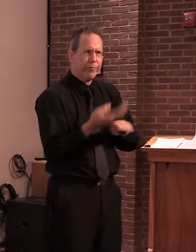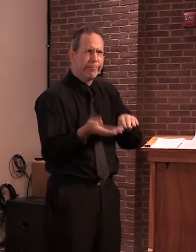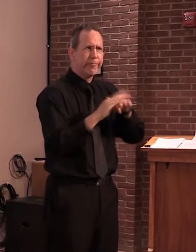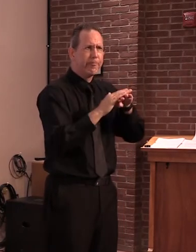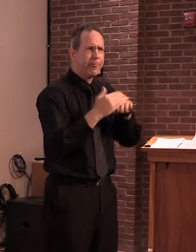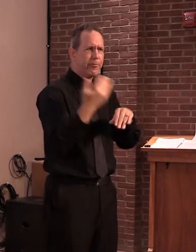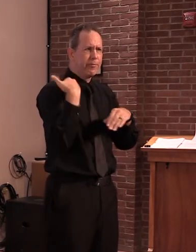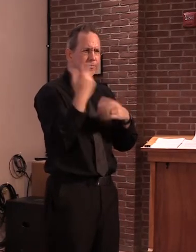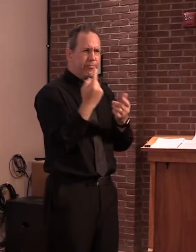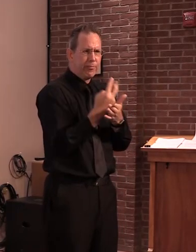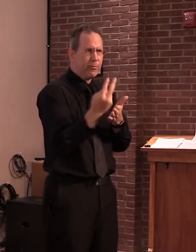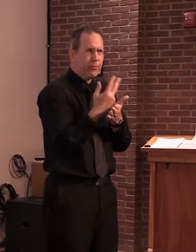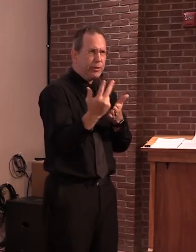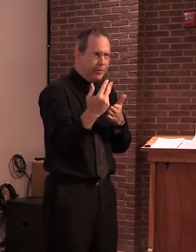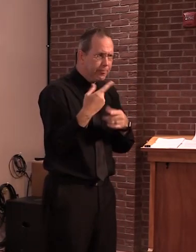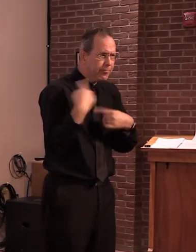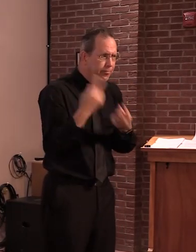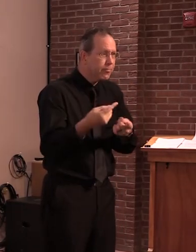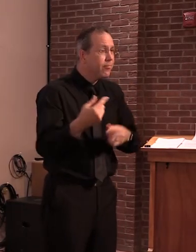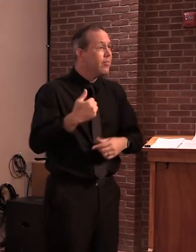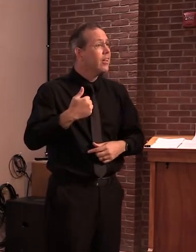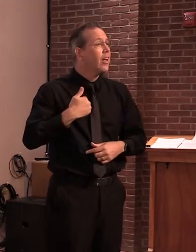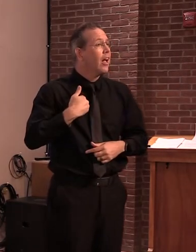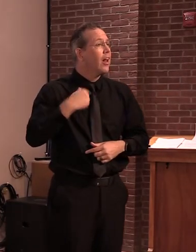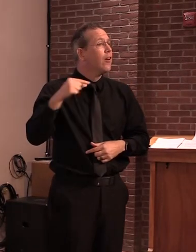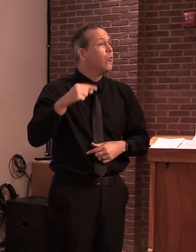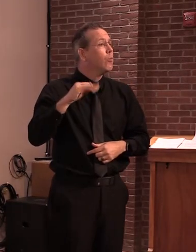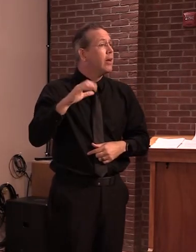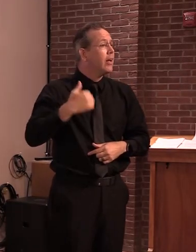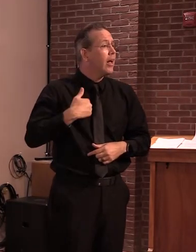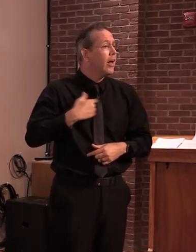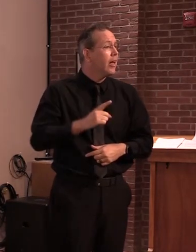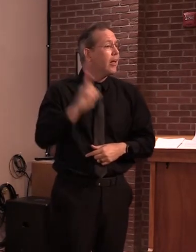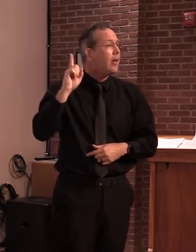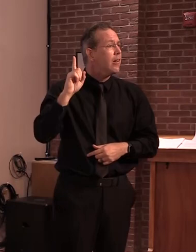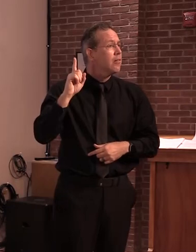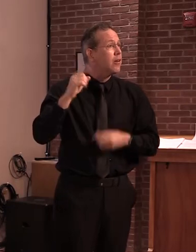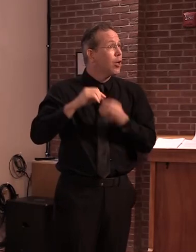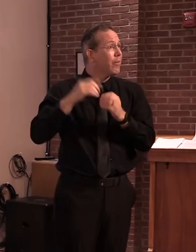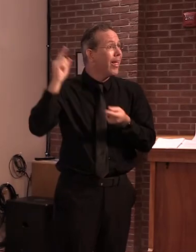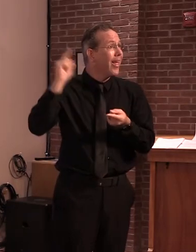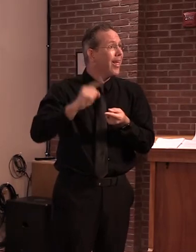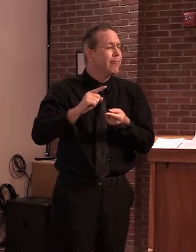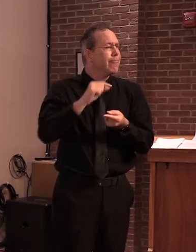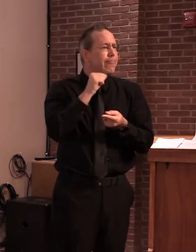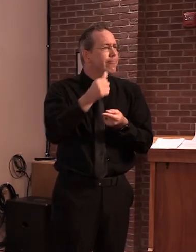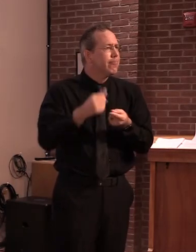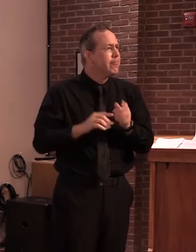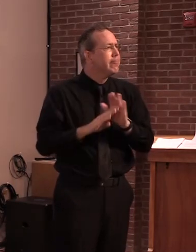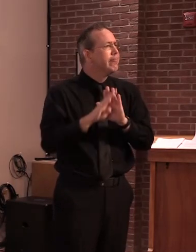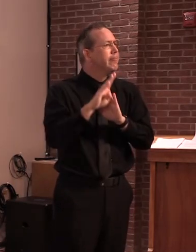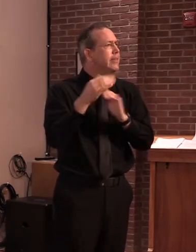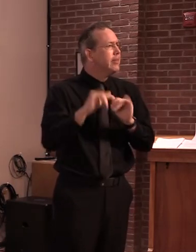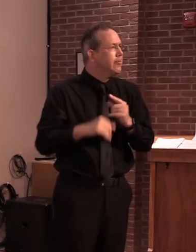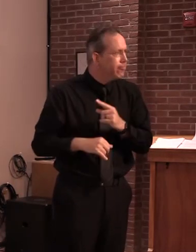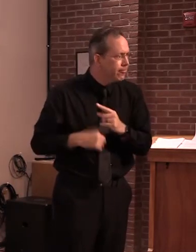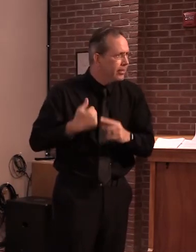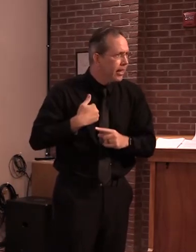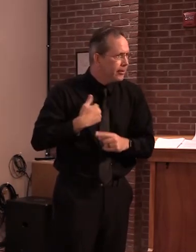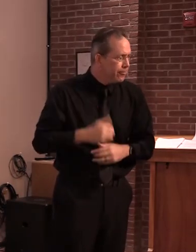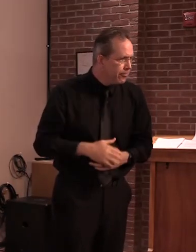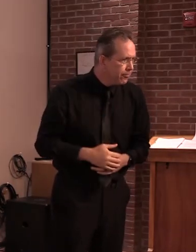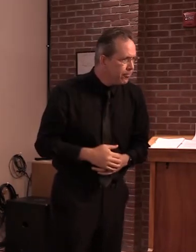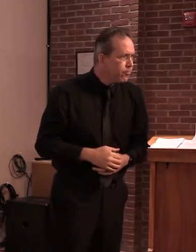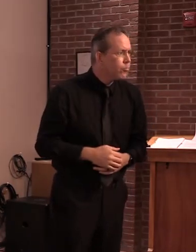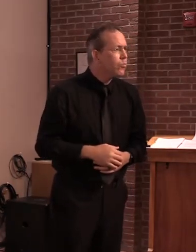where the virus has been in retreat for a very long time, it has seen a new uptick in new cases. Overall, the